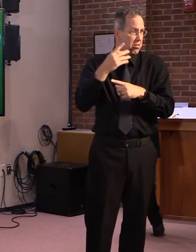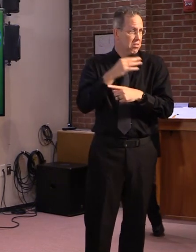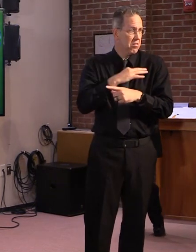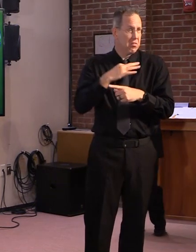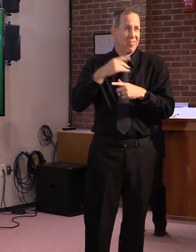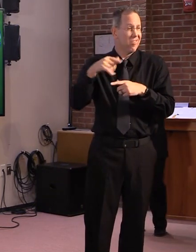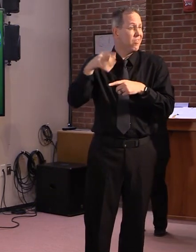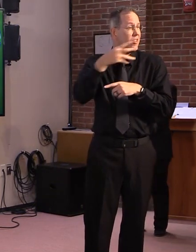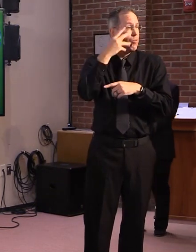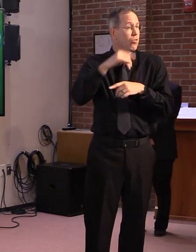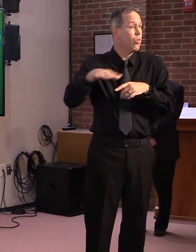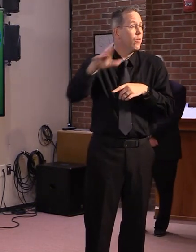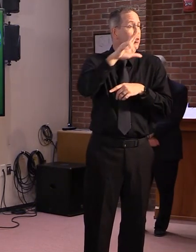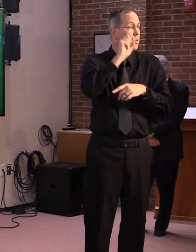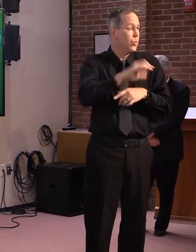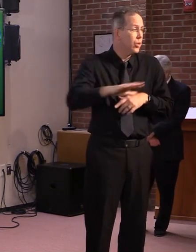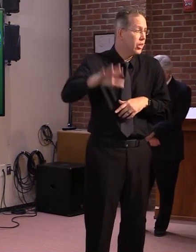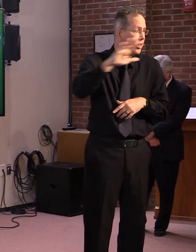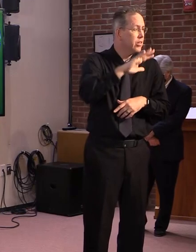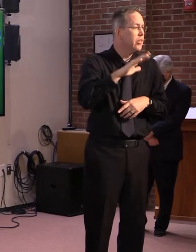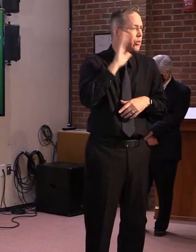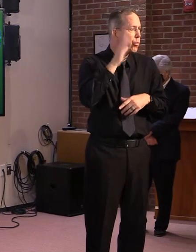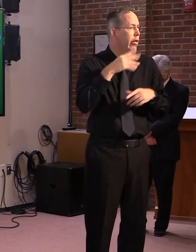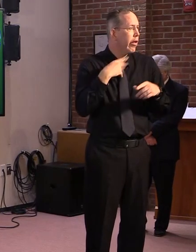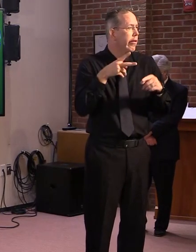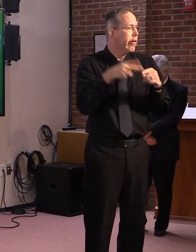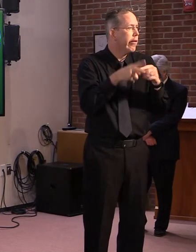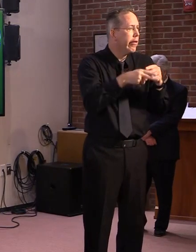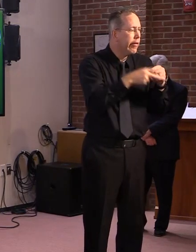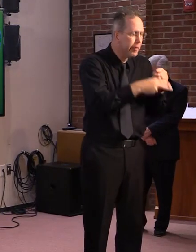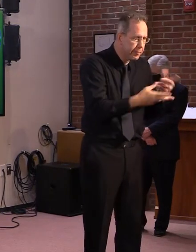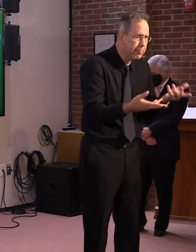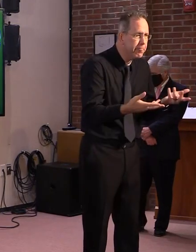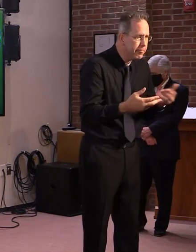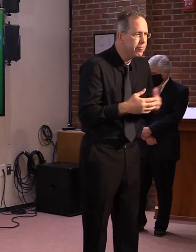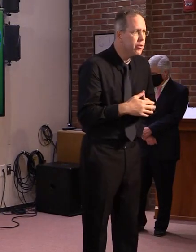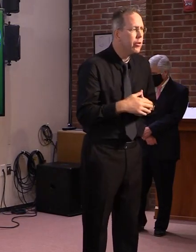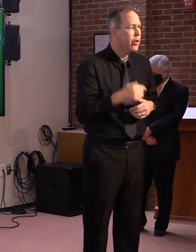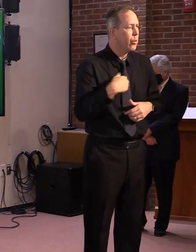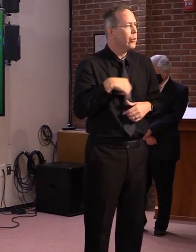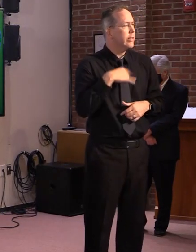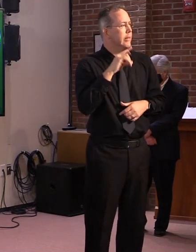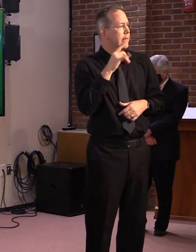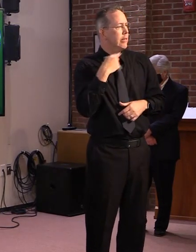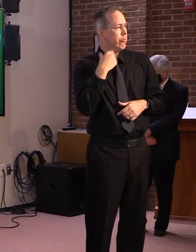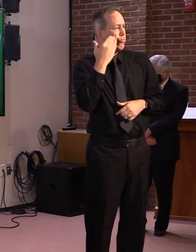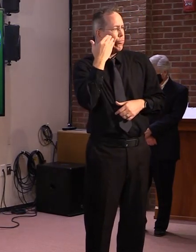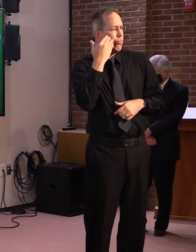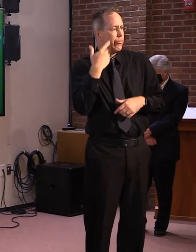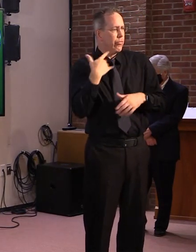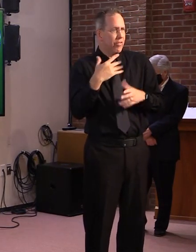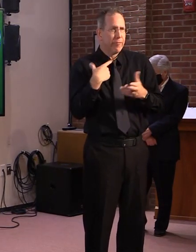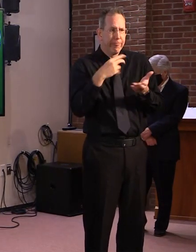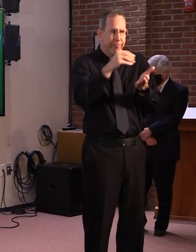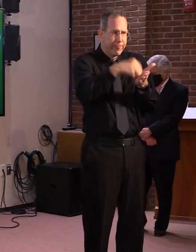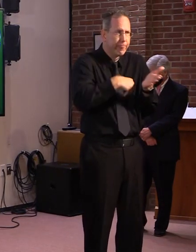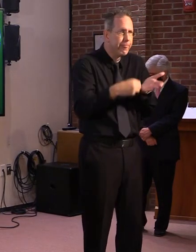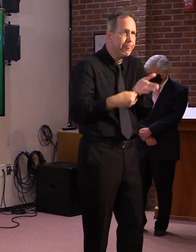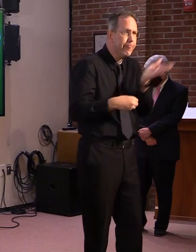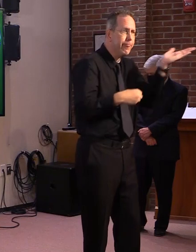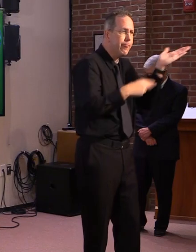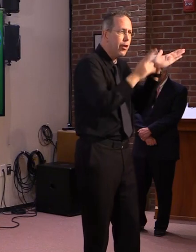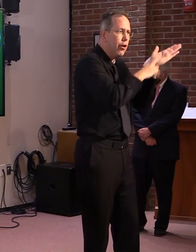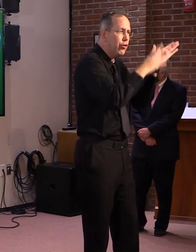a request in a formal request into USCIS specifically about their government agents and whether or not